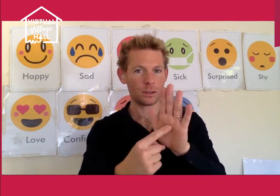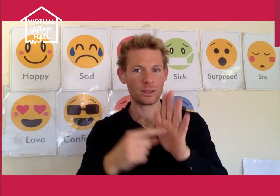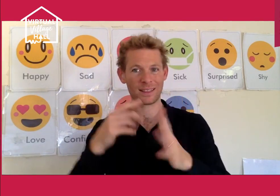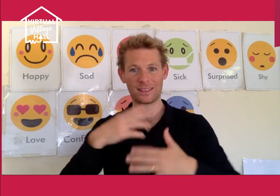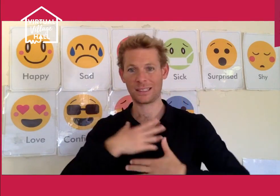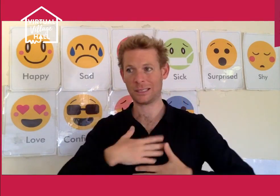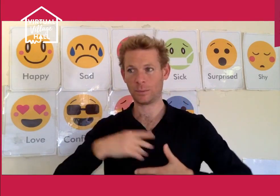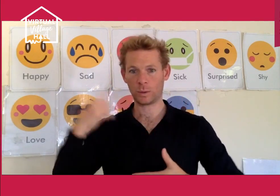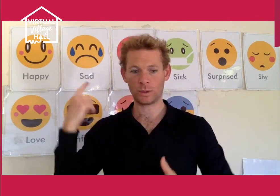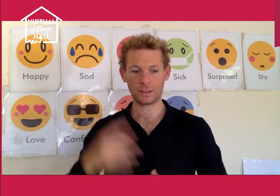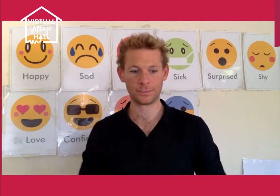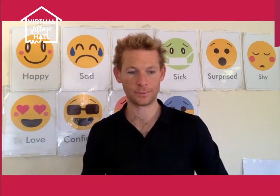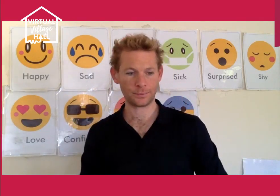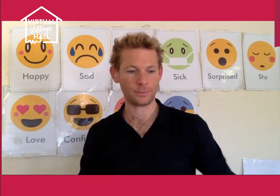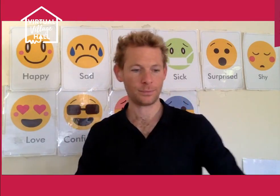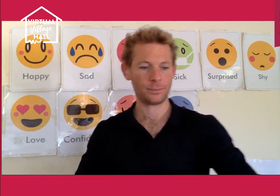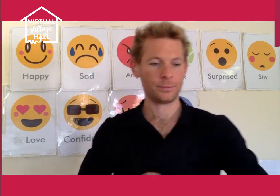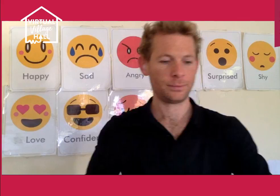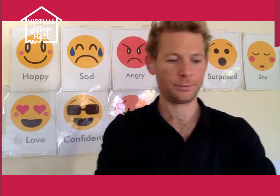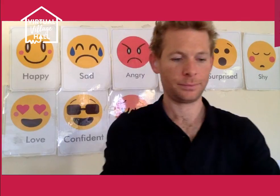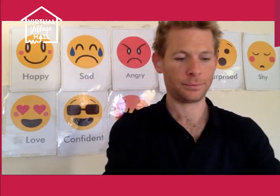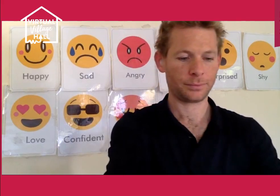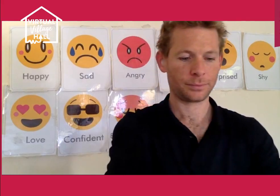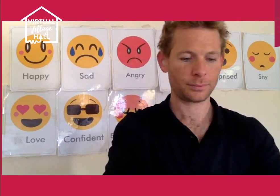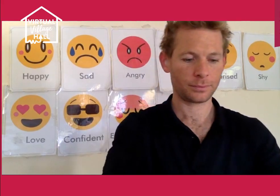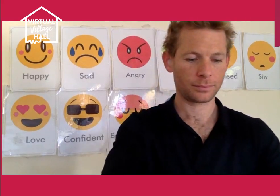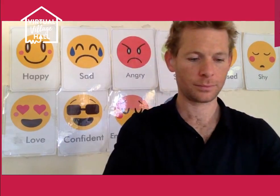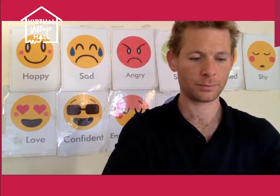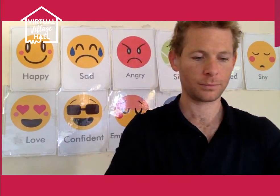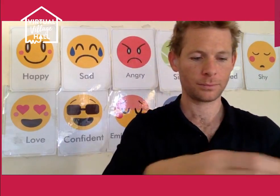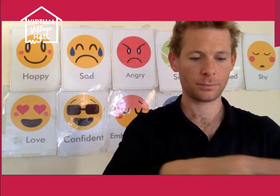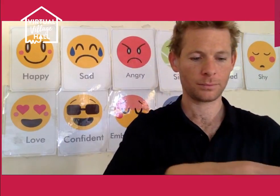Now I'm going to show you emotions.